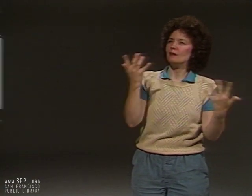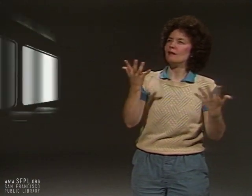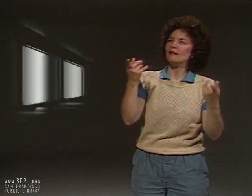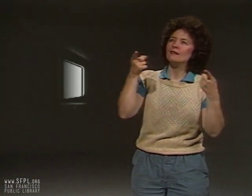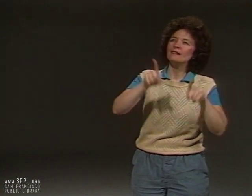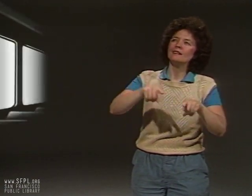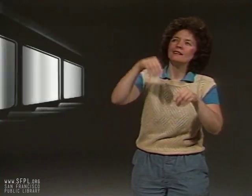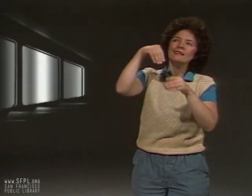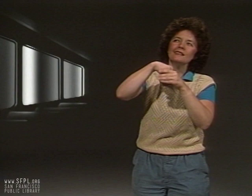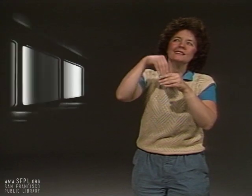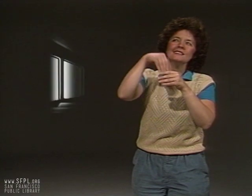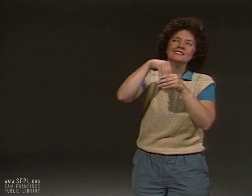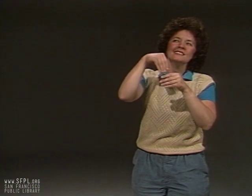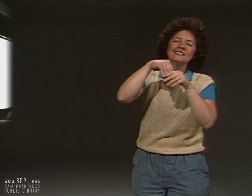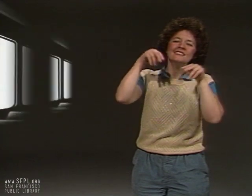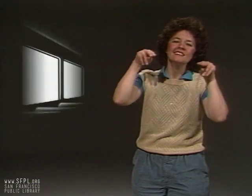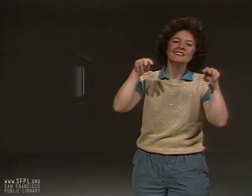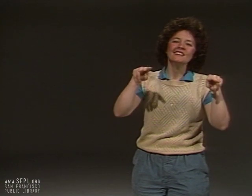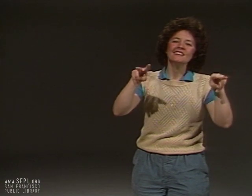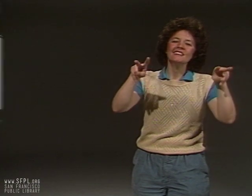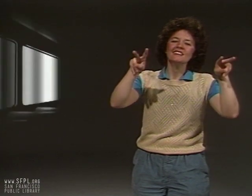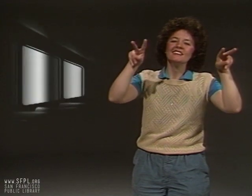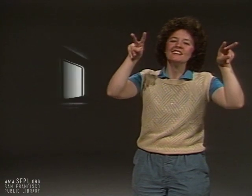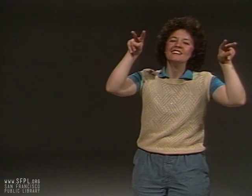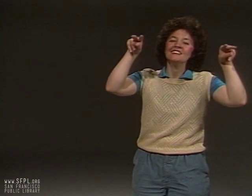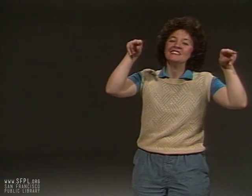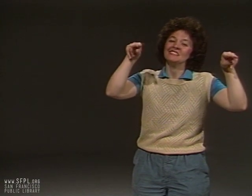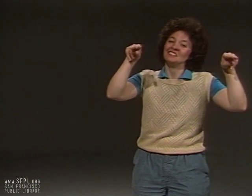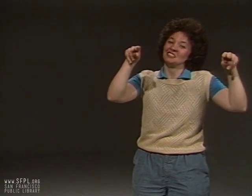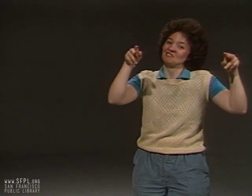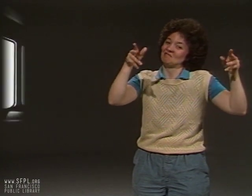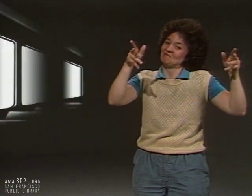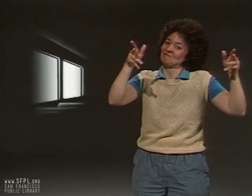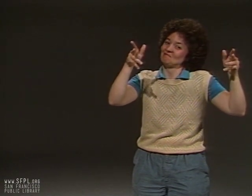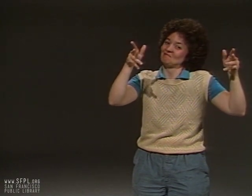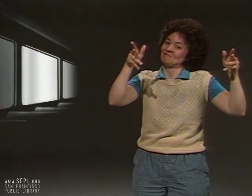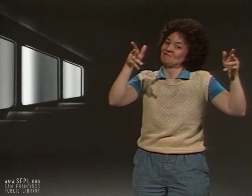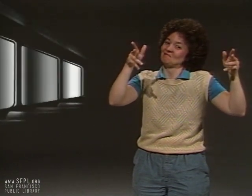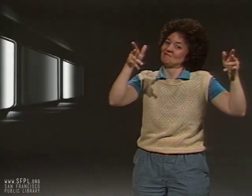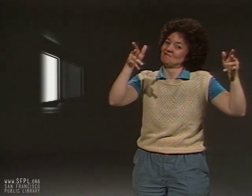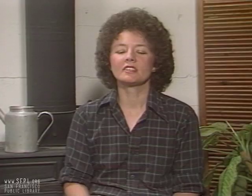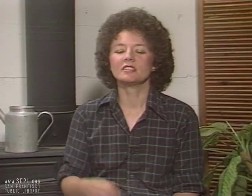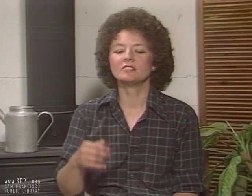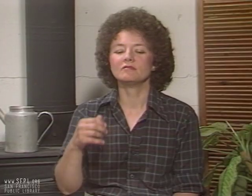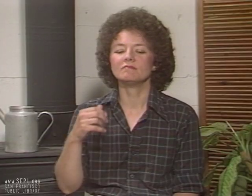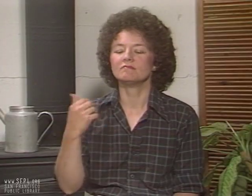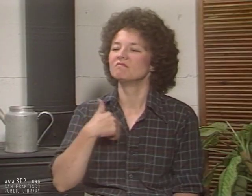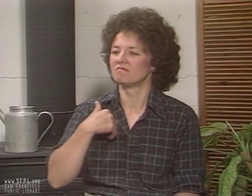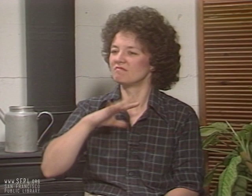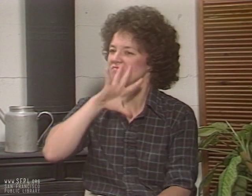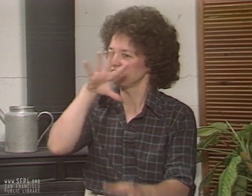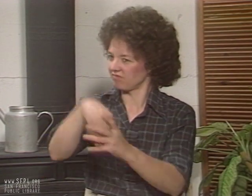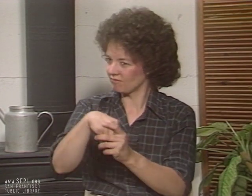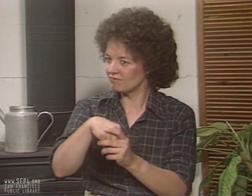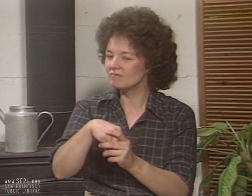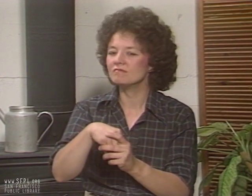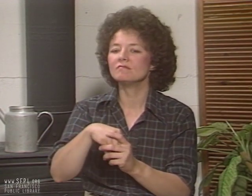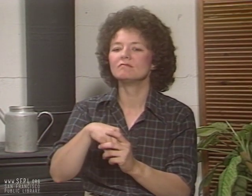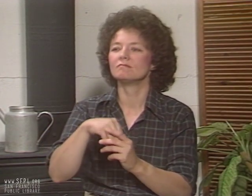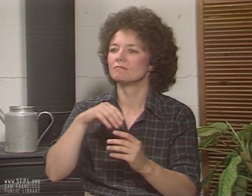wonders what happens inside. I had the opportunity to be